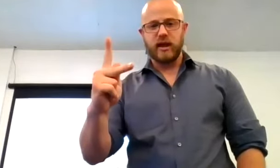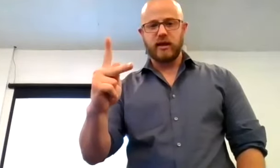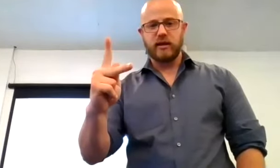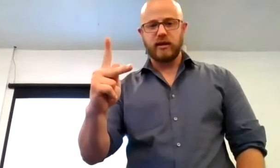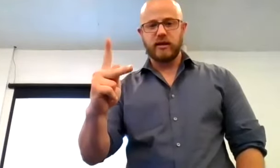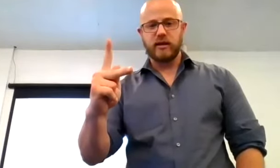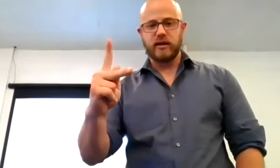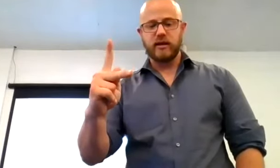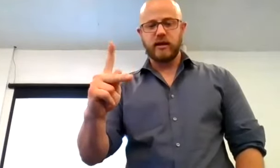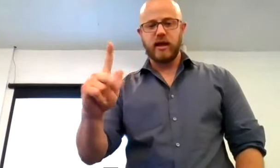K,